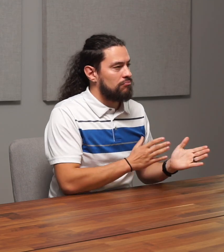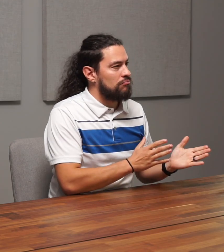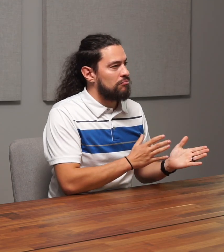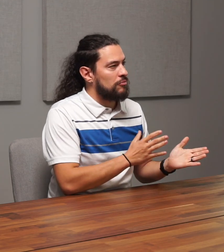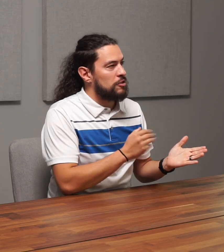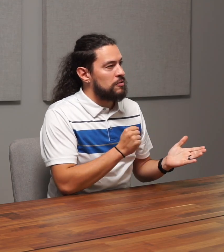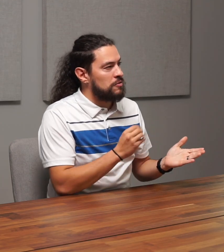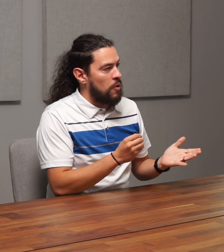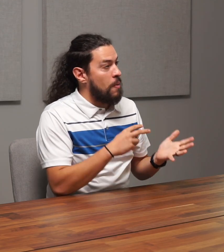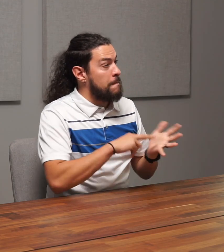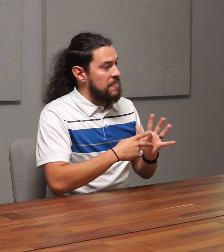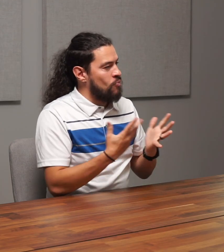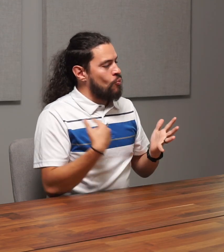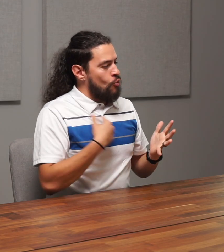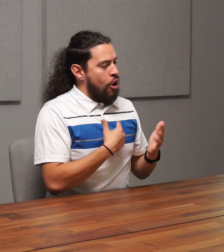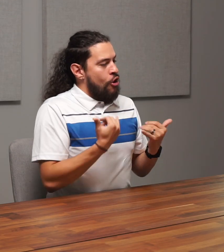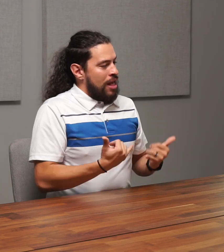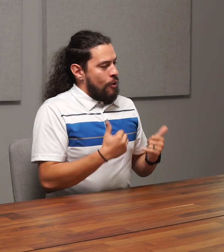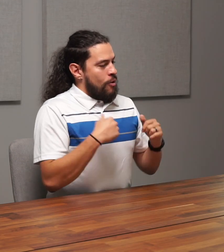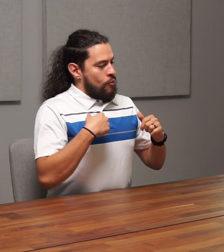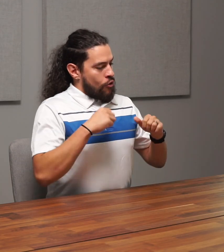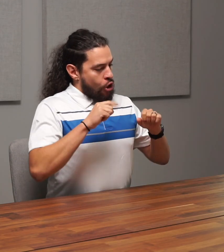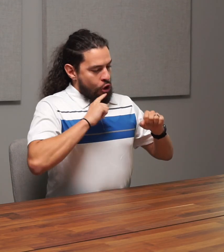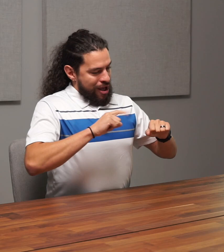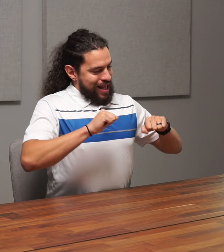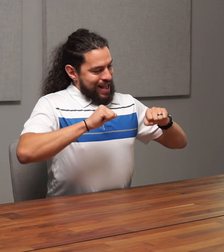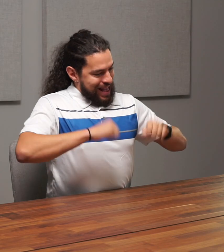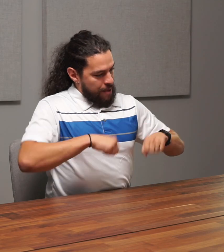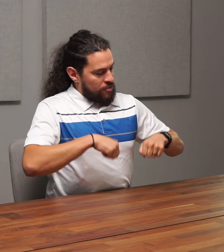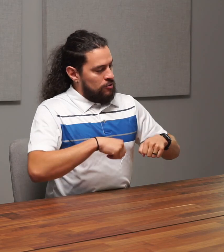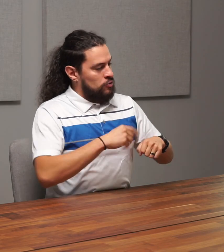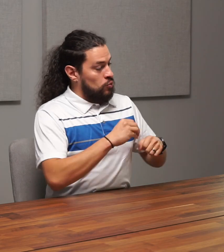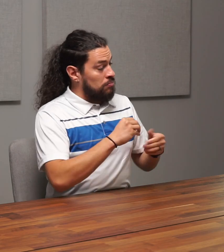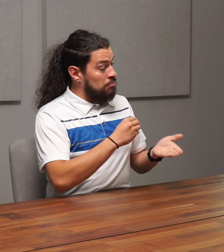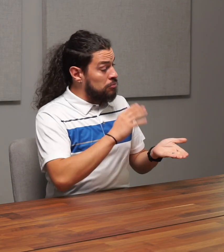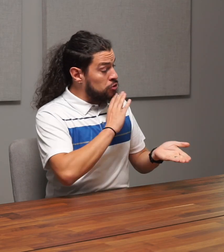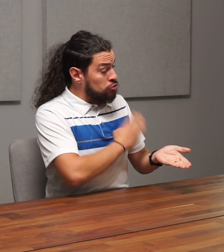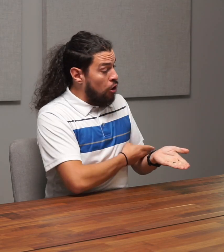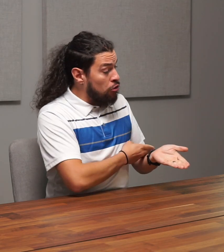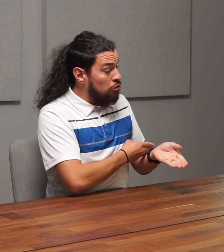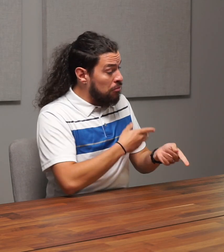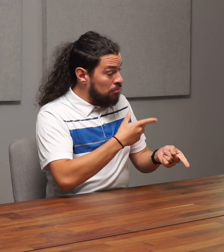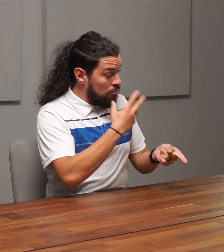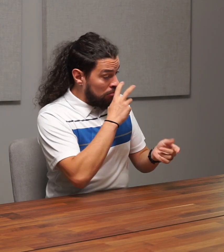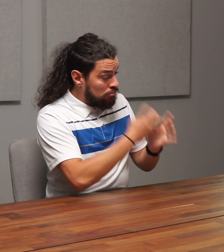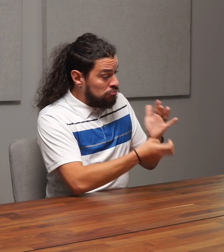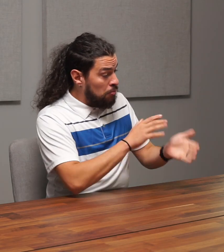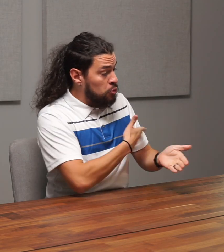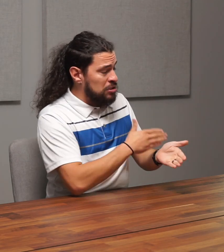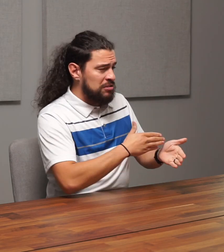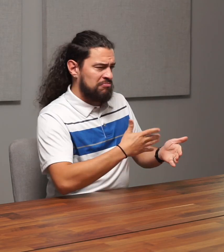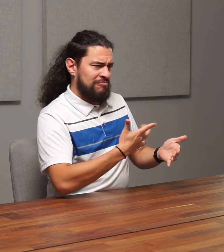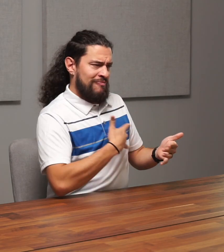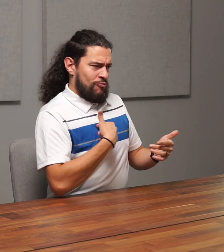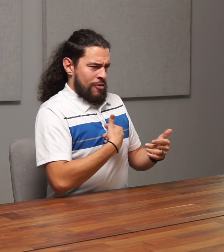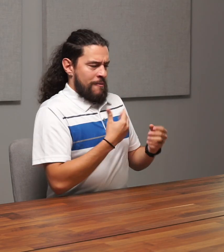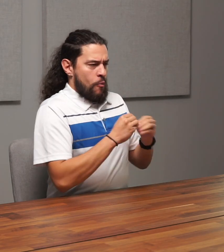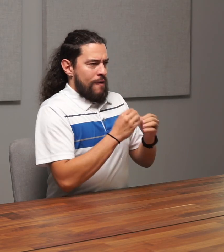so now I would say you know if there was